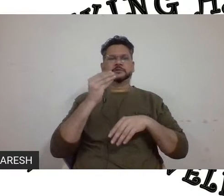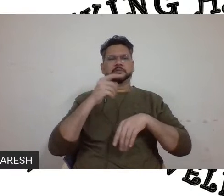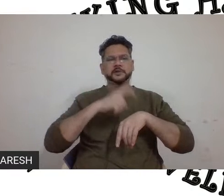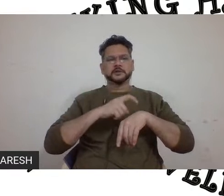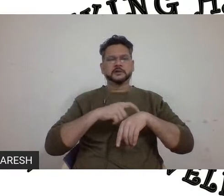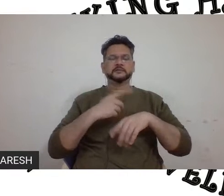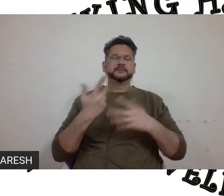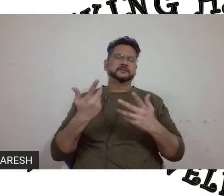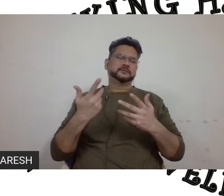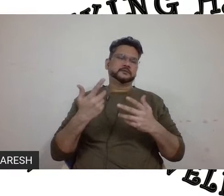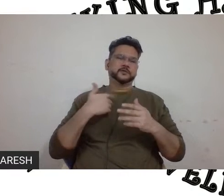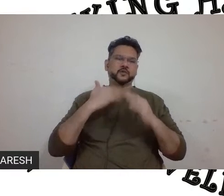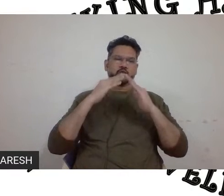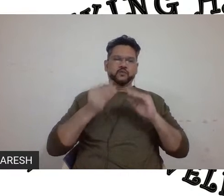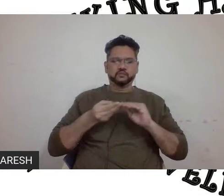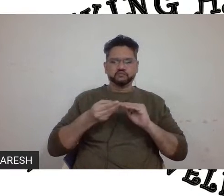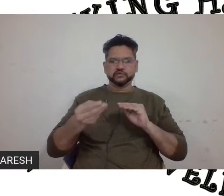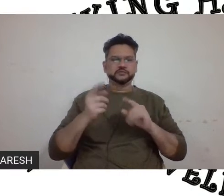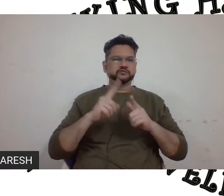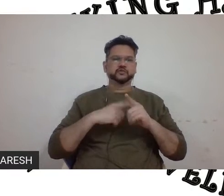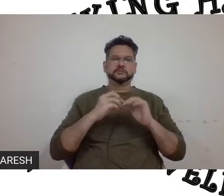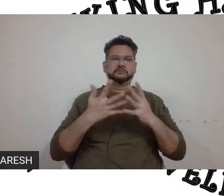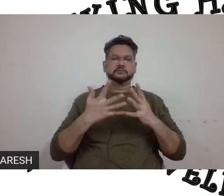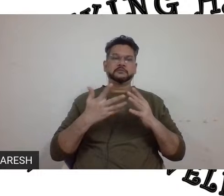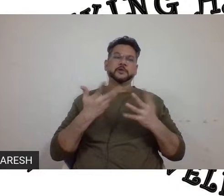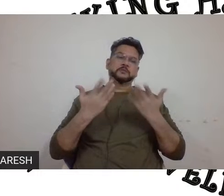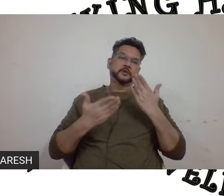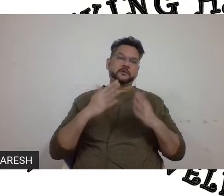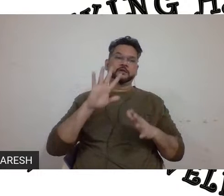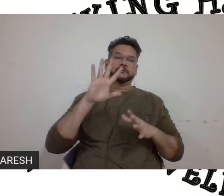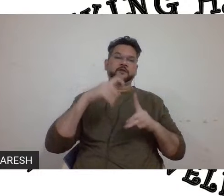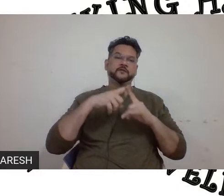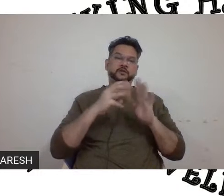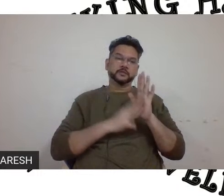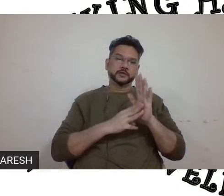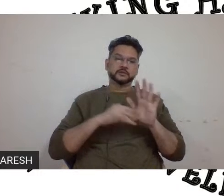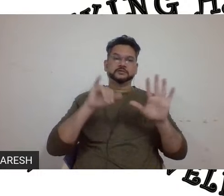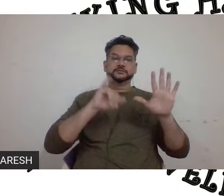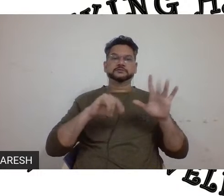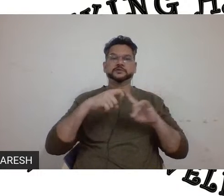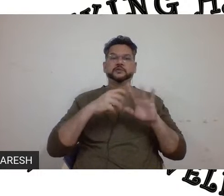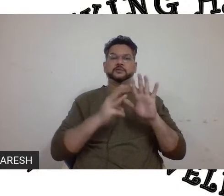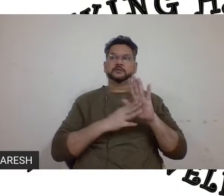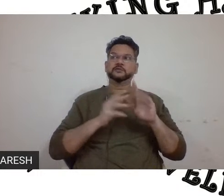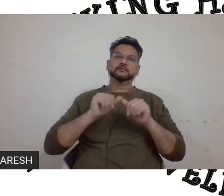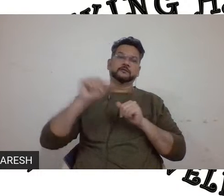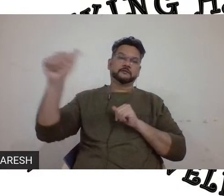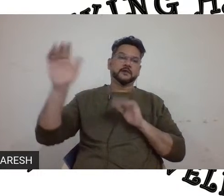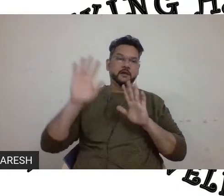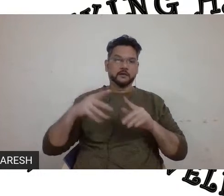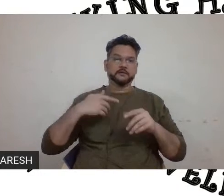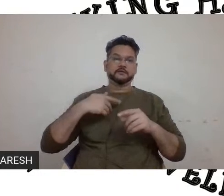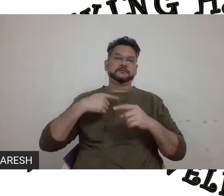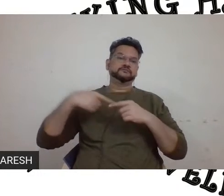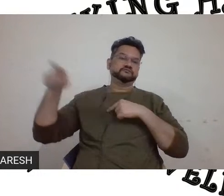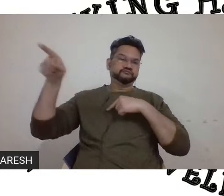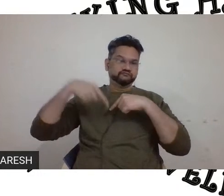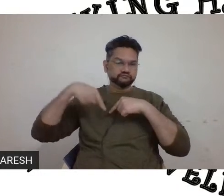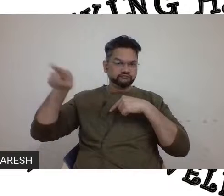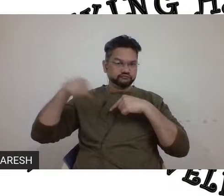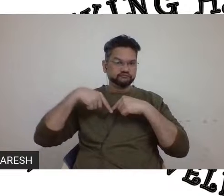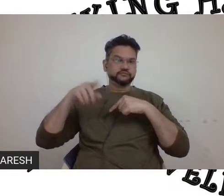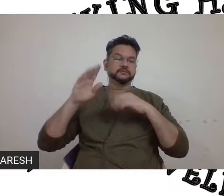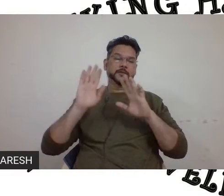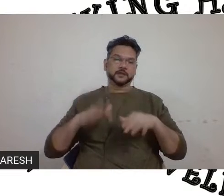travel 5 kilometers, 6 kilometers to ensure that they get this particular job. So having said this, all